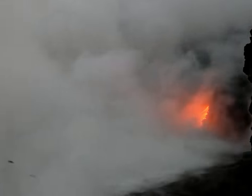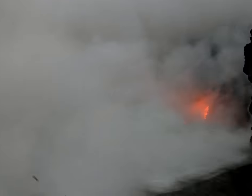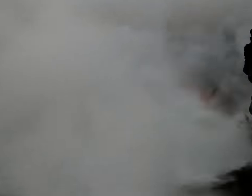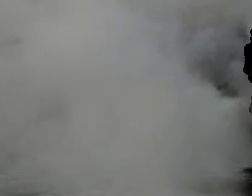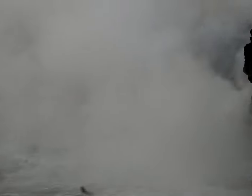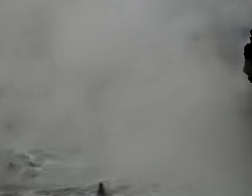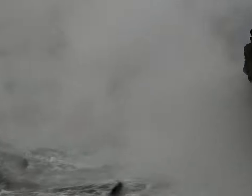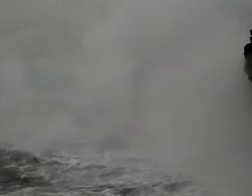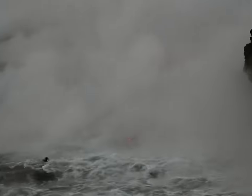floor